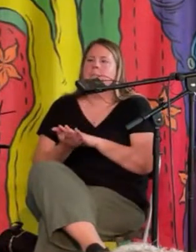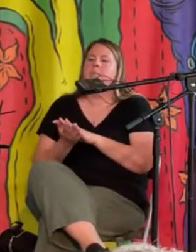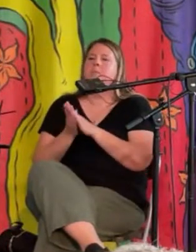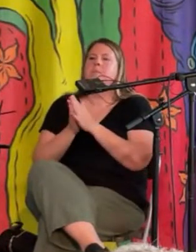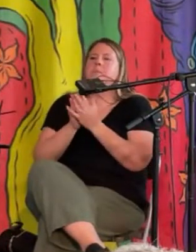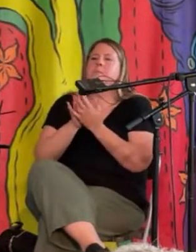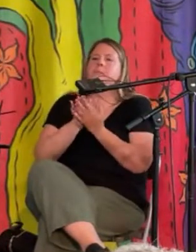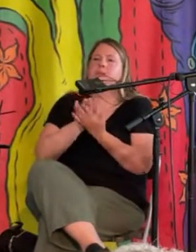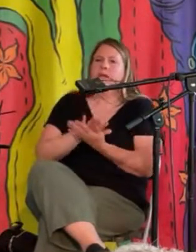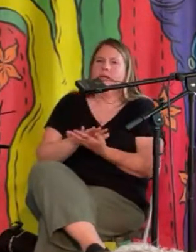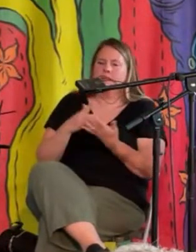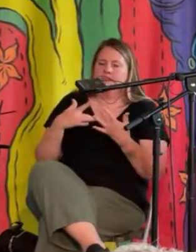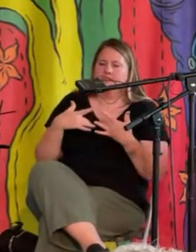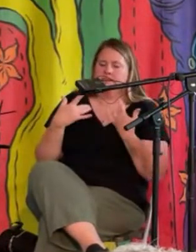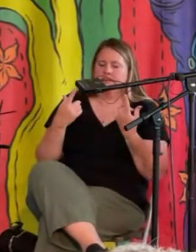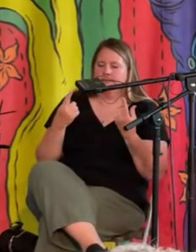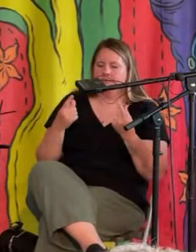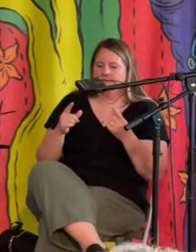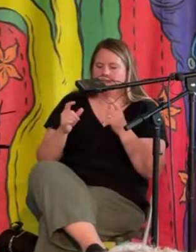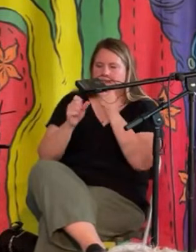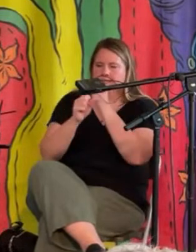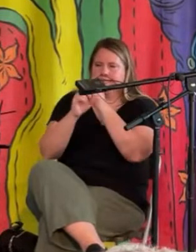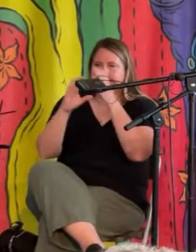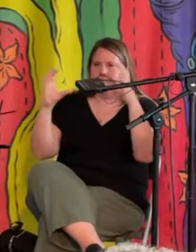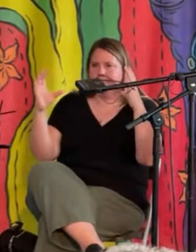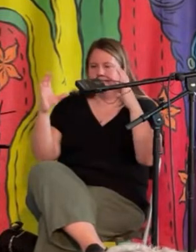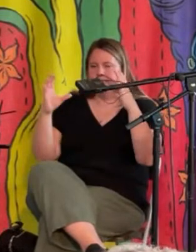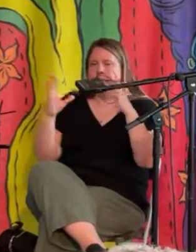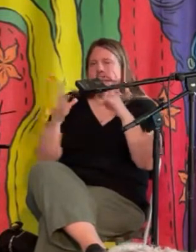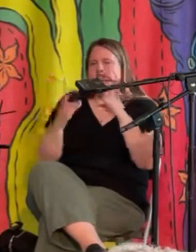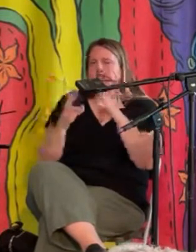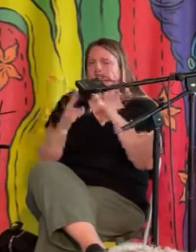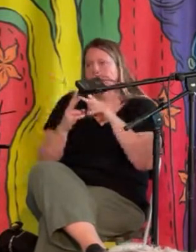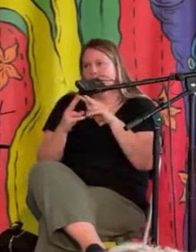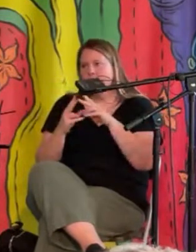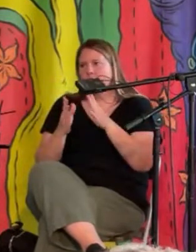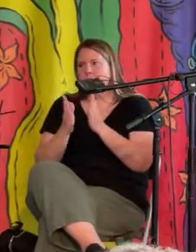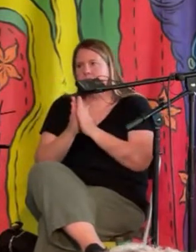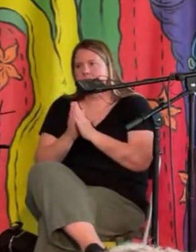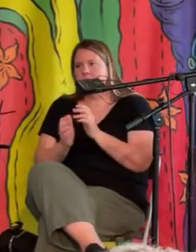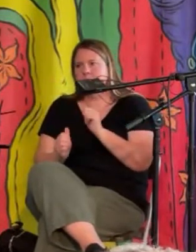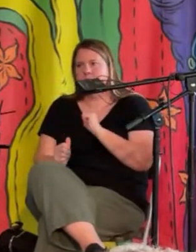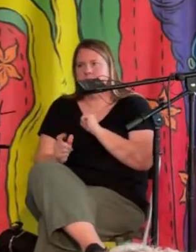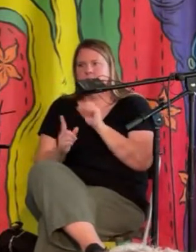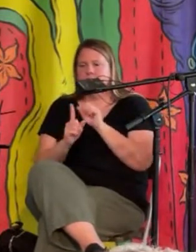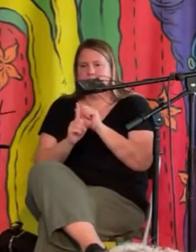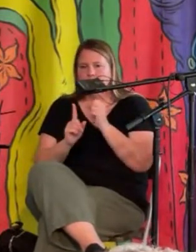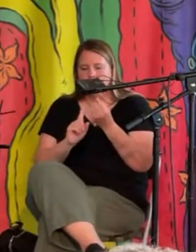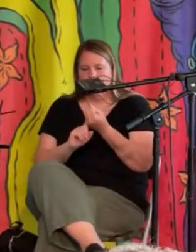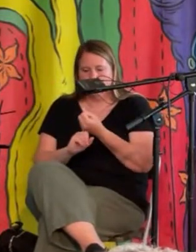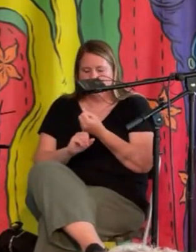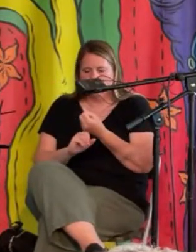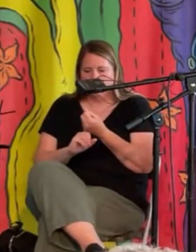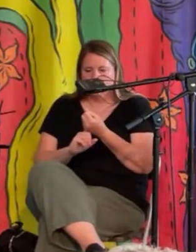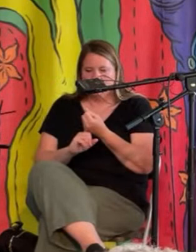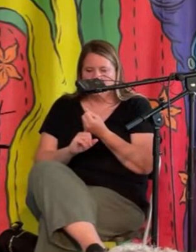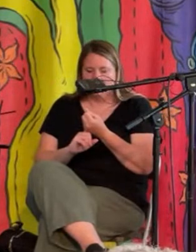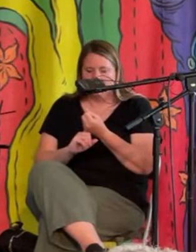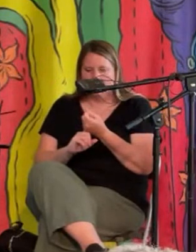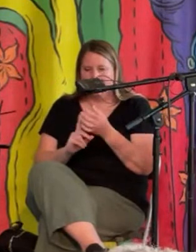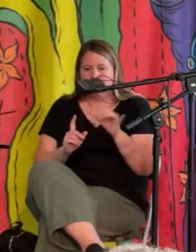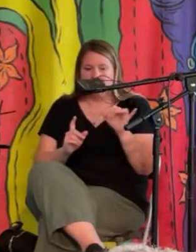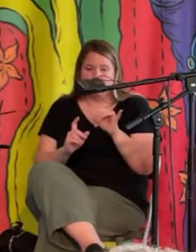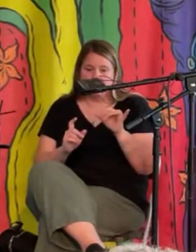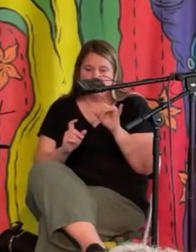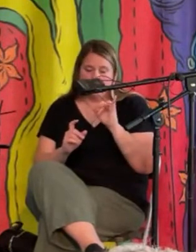an event through images, through rhyme, inner rhyme, assonance, alliteration, and all other things. Similarly, if